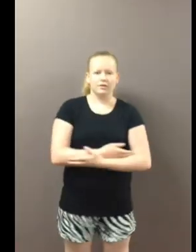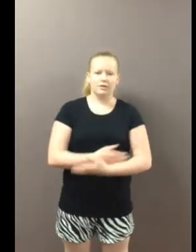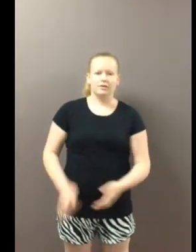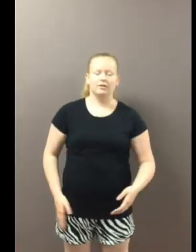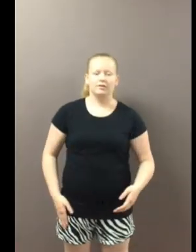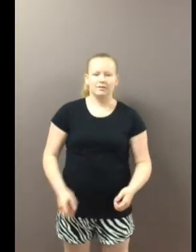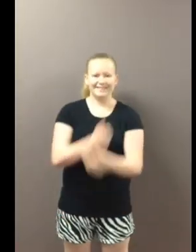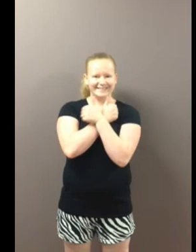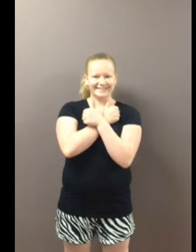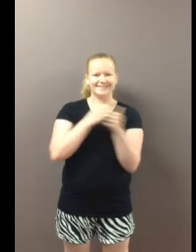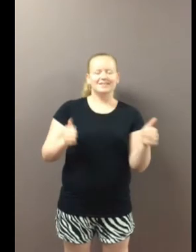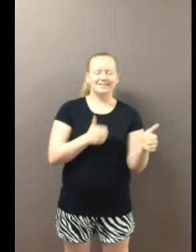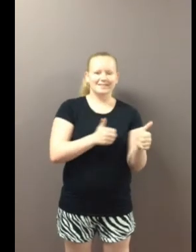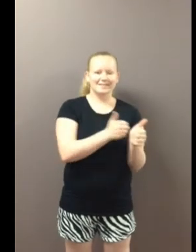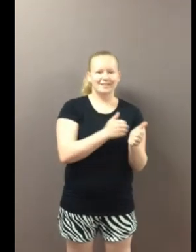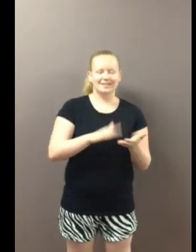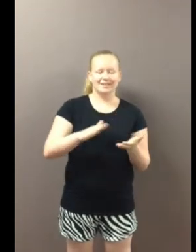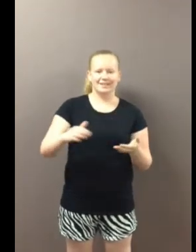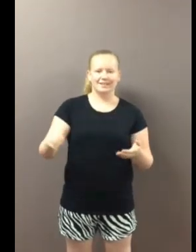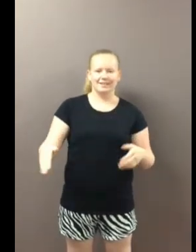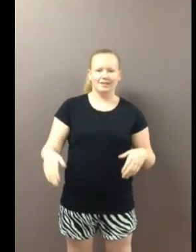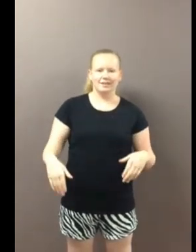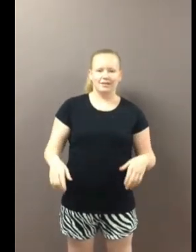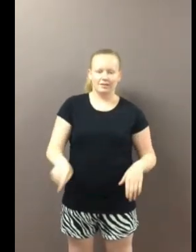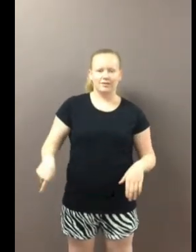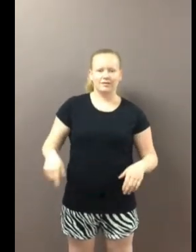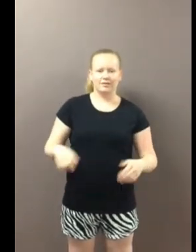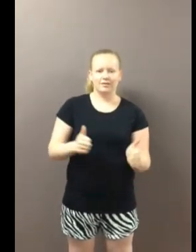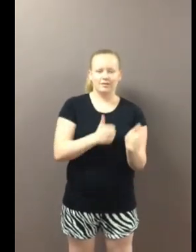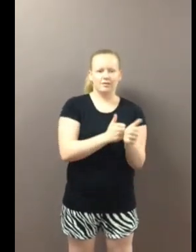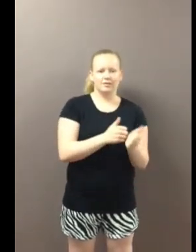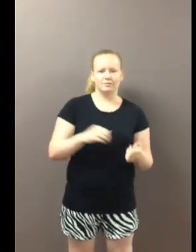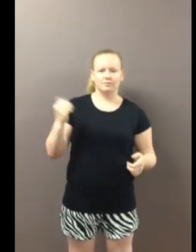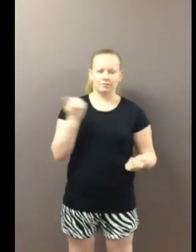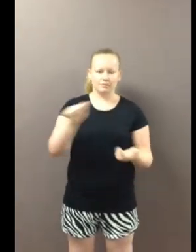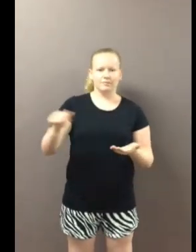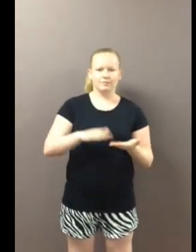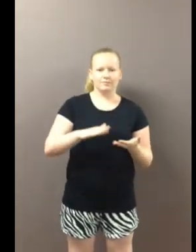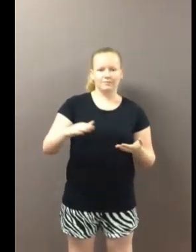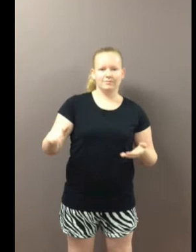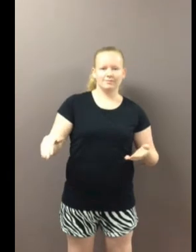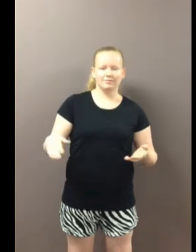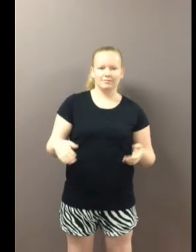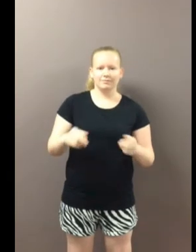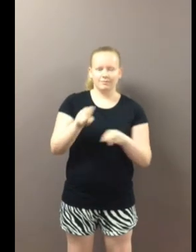Puppies love to chase things. They will chase anything that runs or